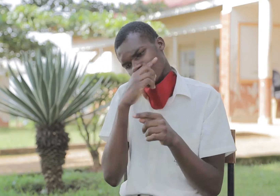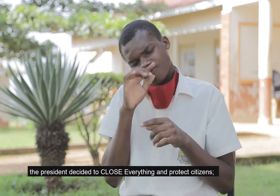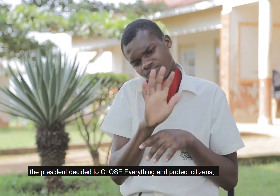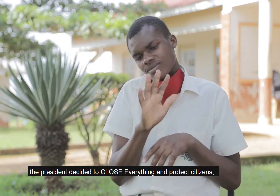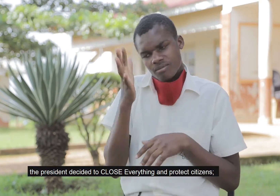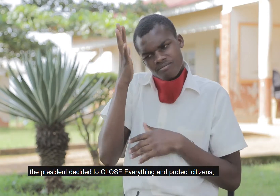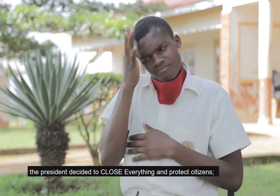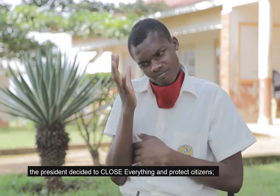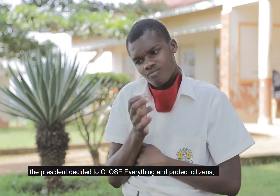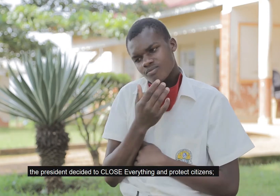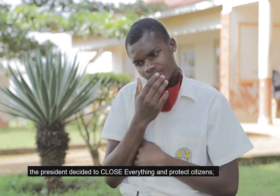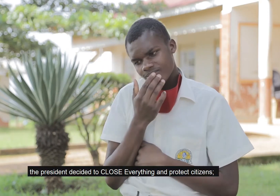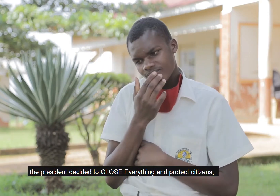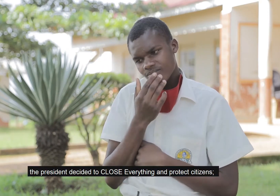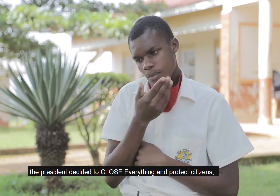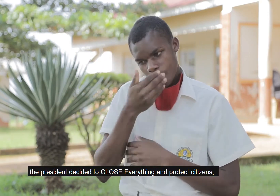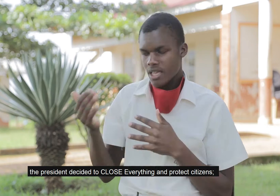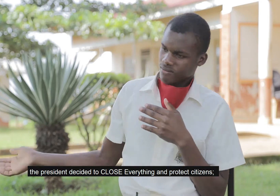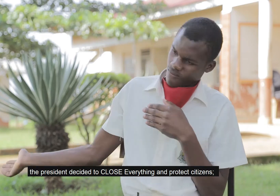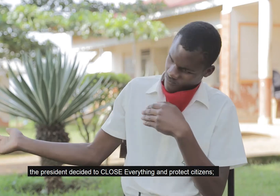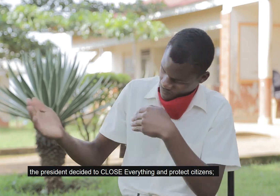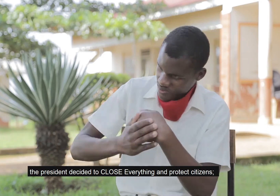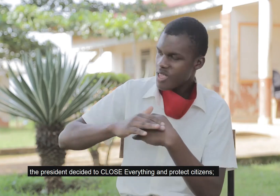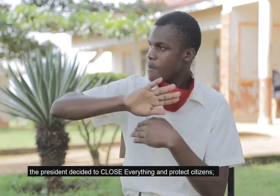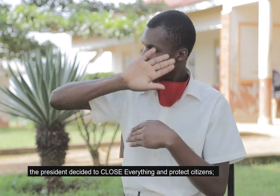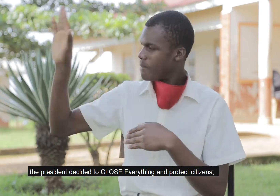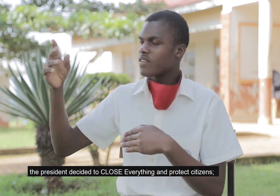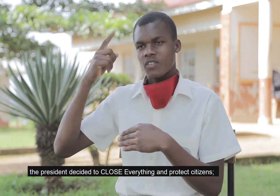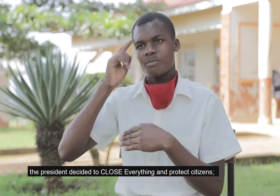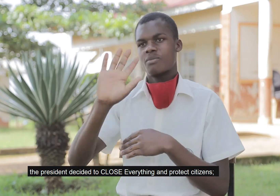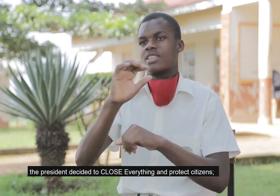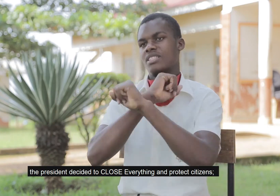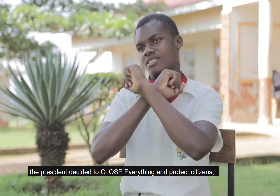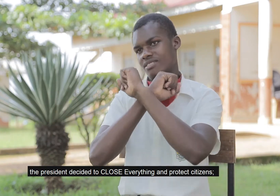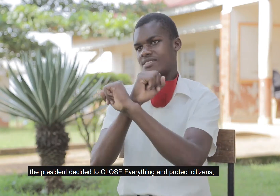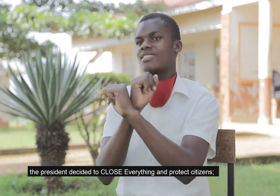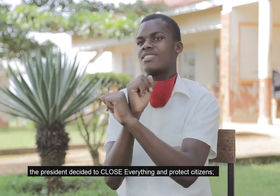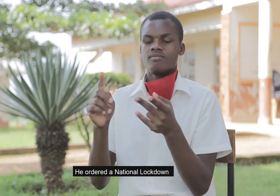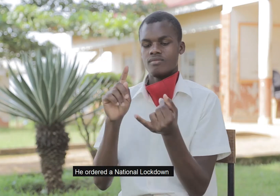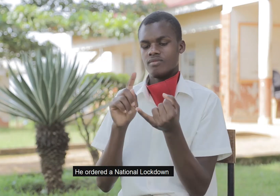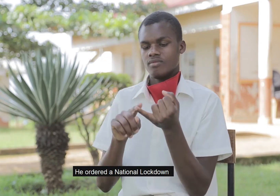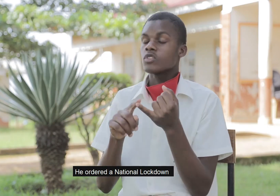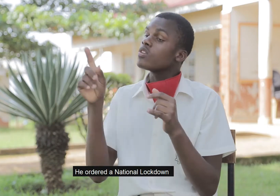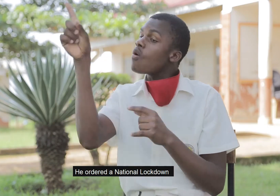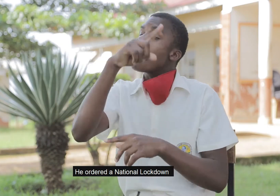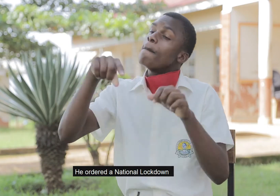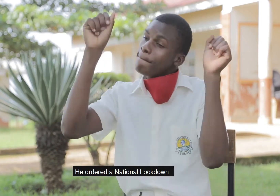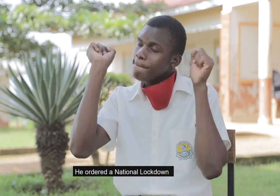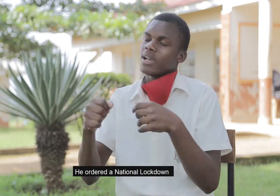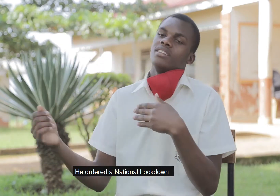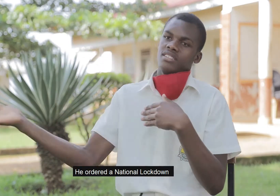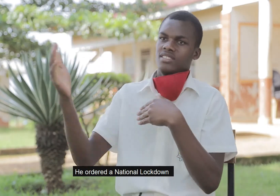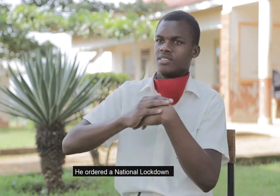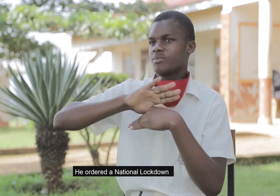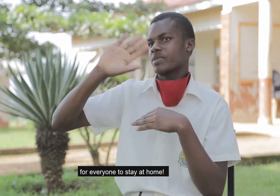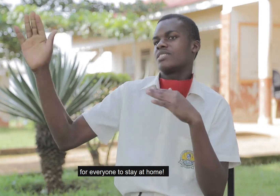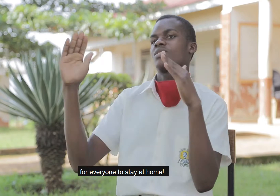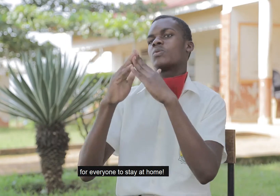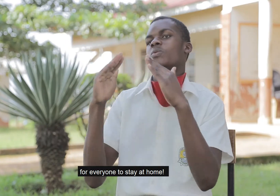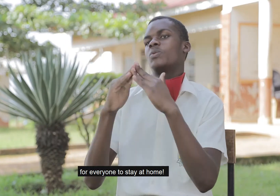The president decided to close everything, protect the citizens. He ordered a national lockdown for everyone to